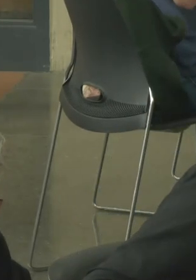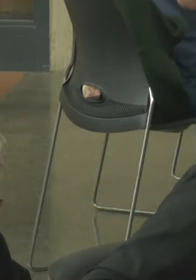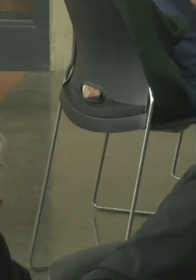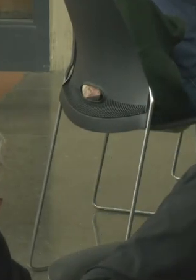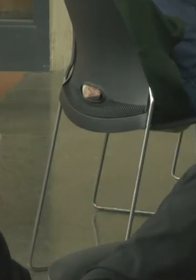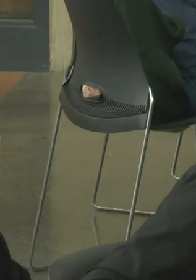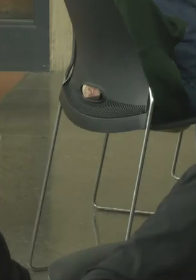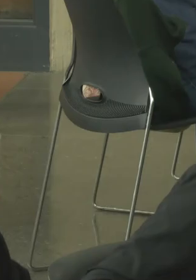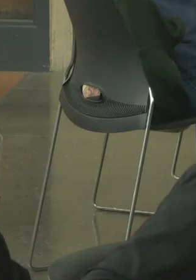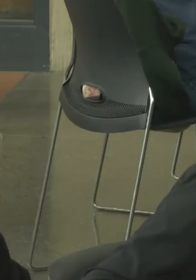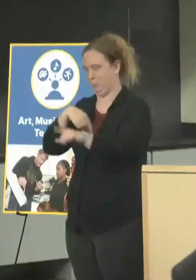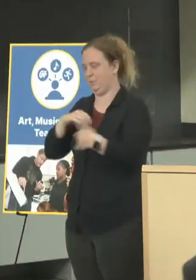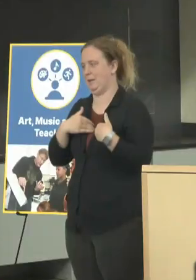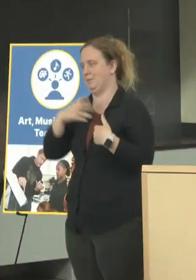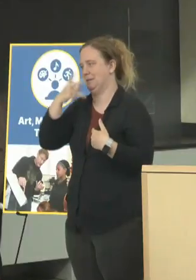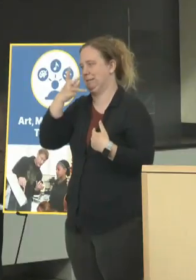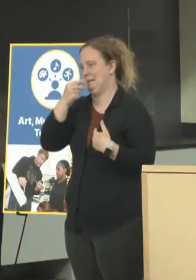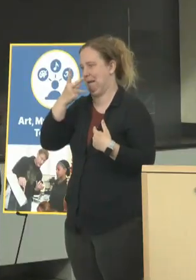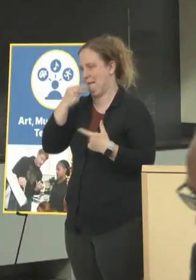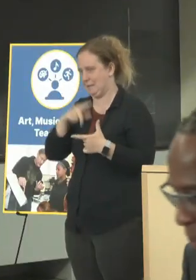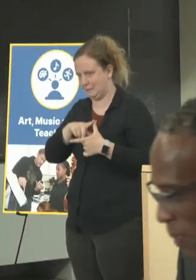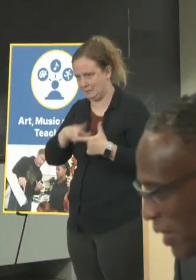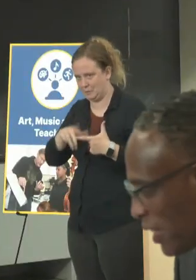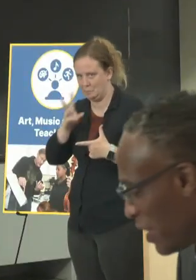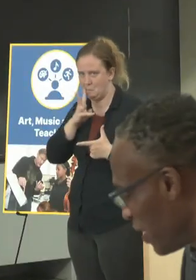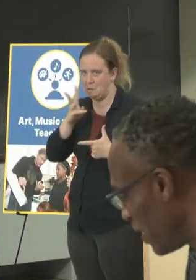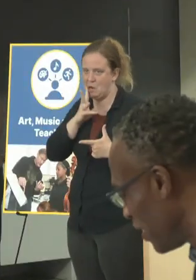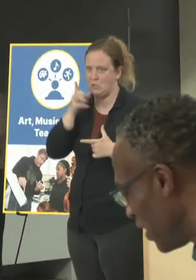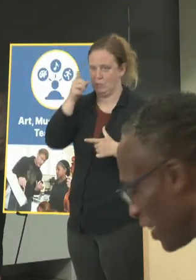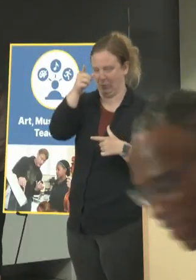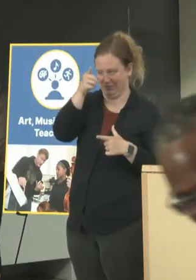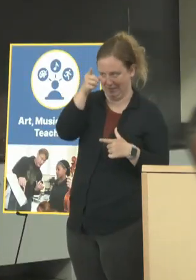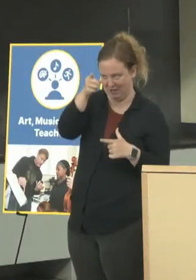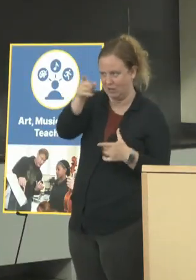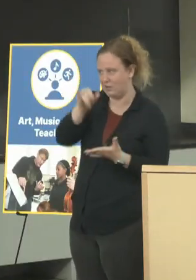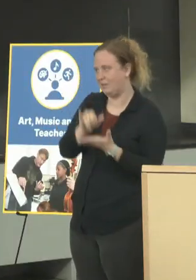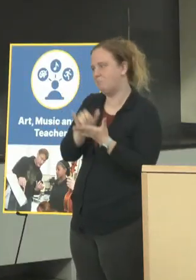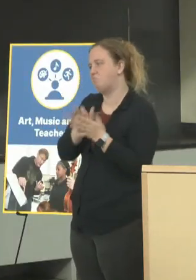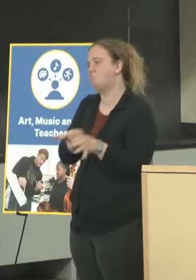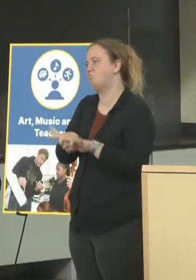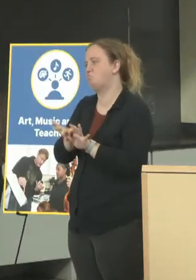water right here. That's important, right? So